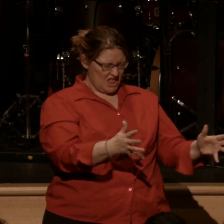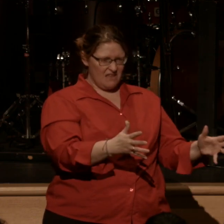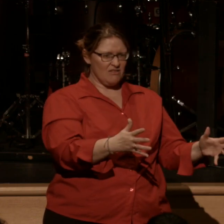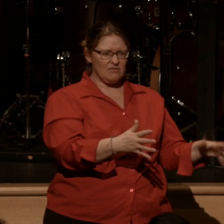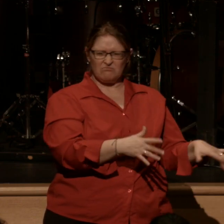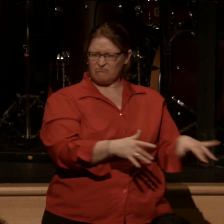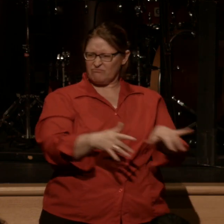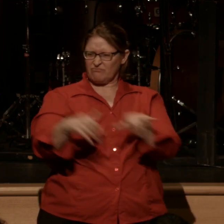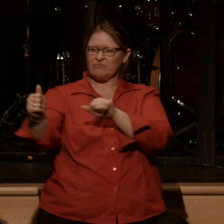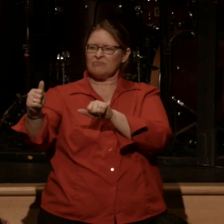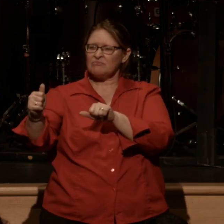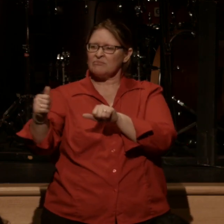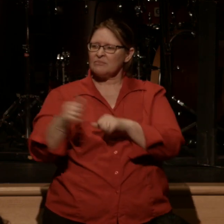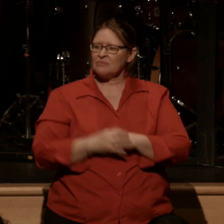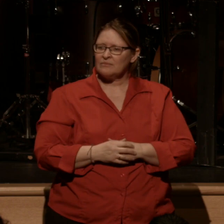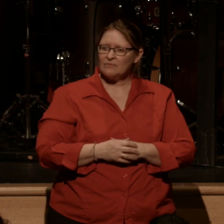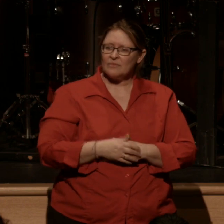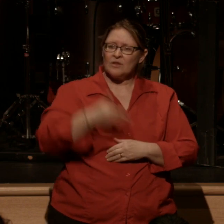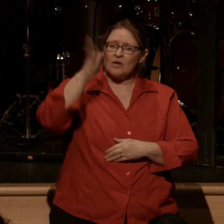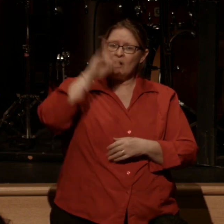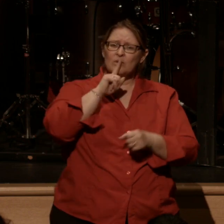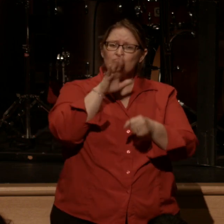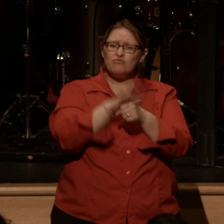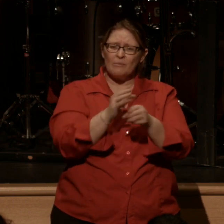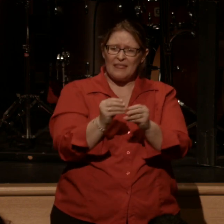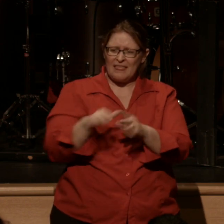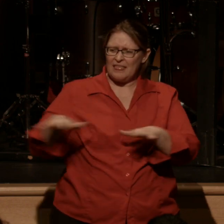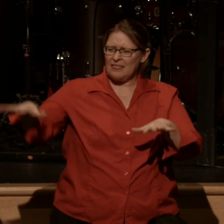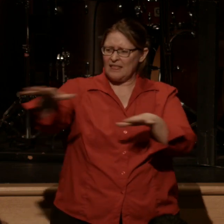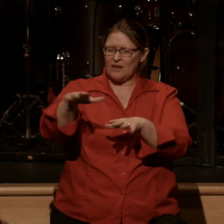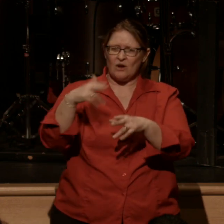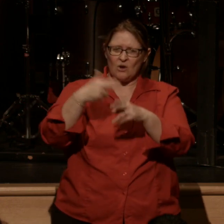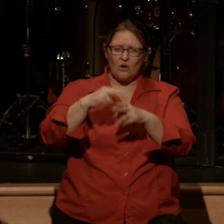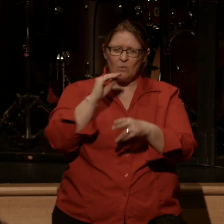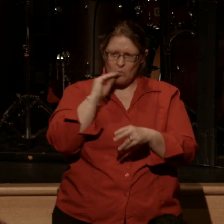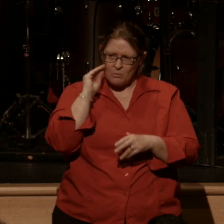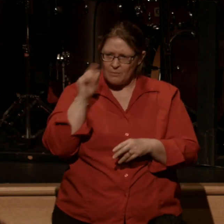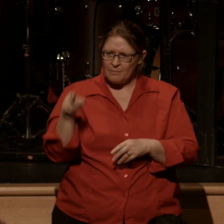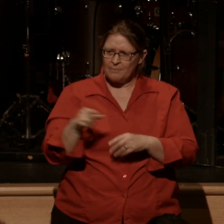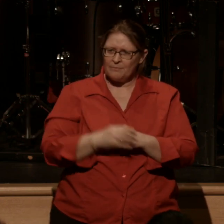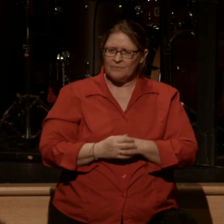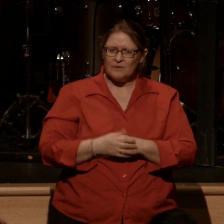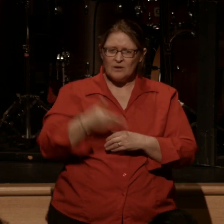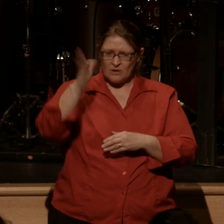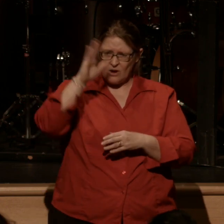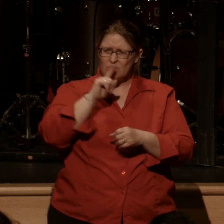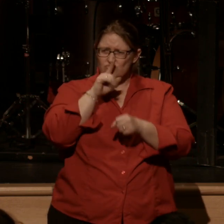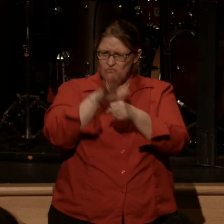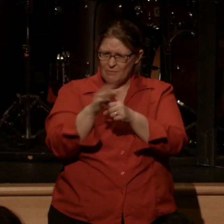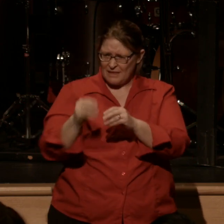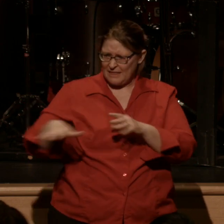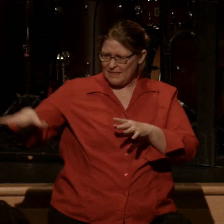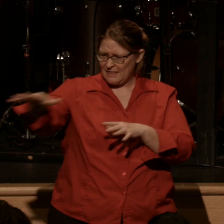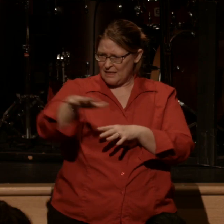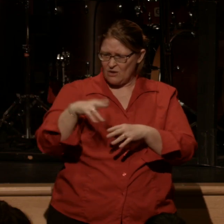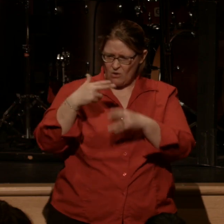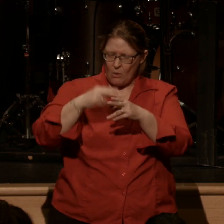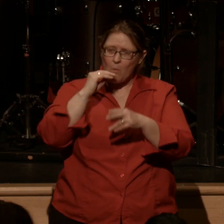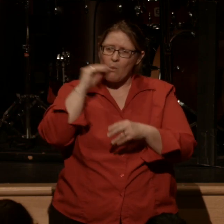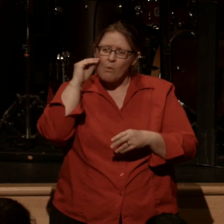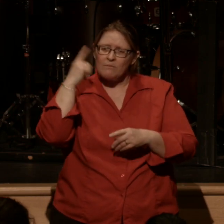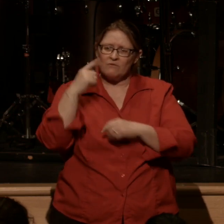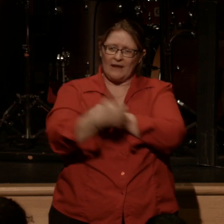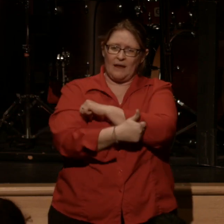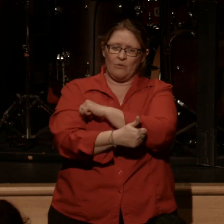first promise we see in this verse, God promises a land called home. God promises a land called home to